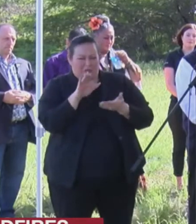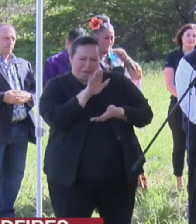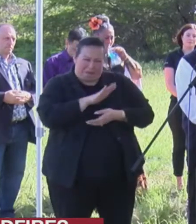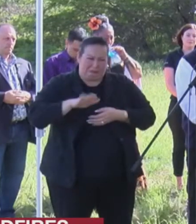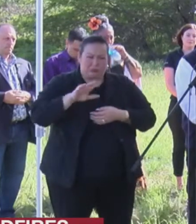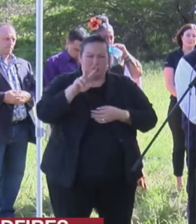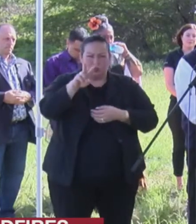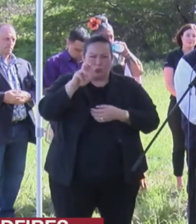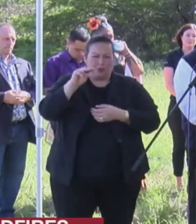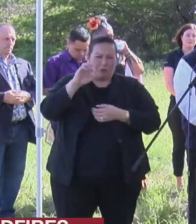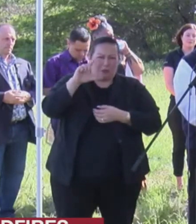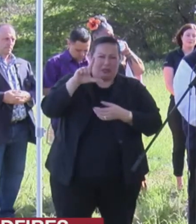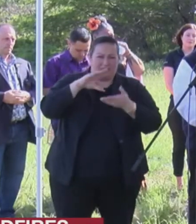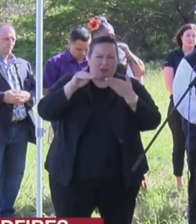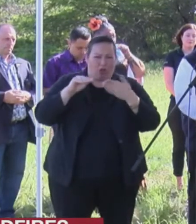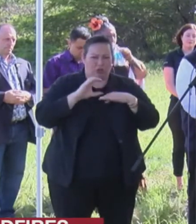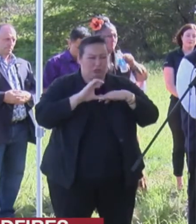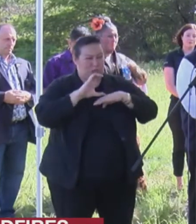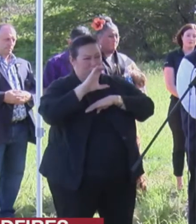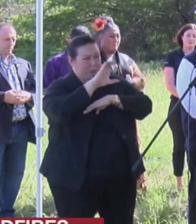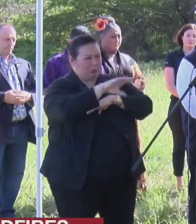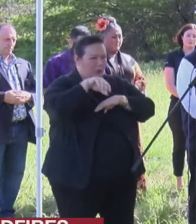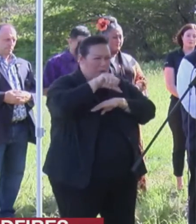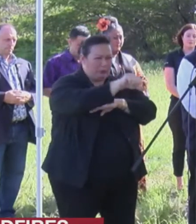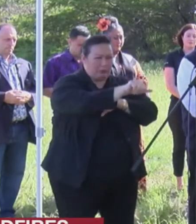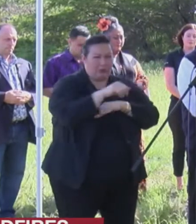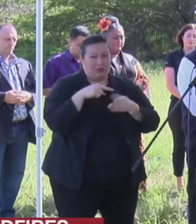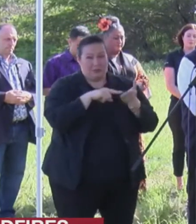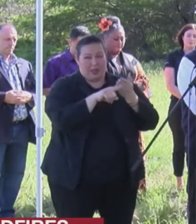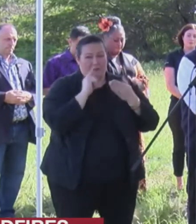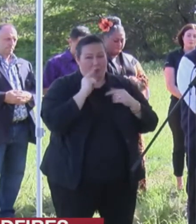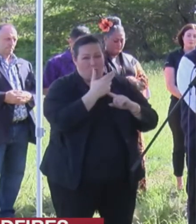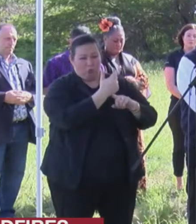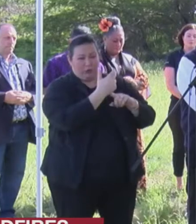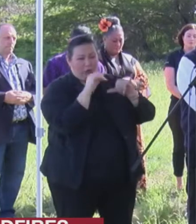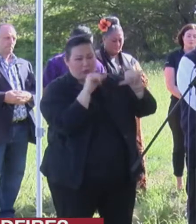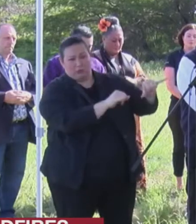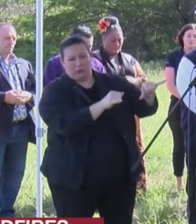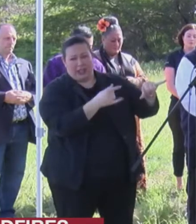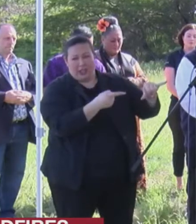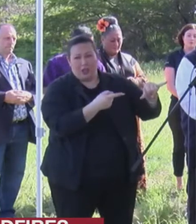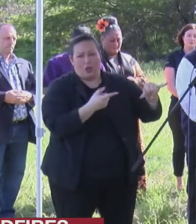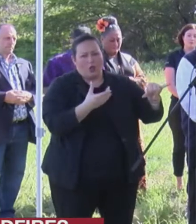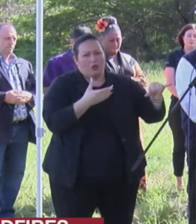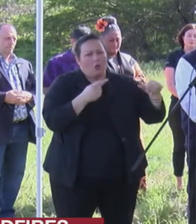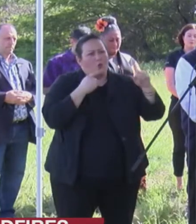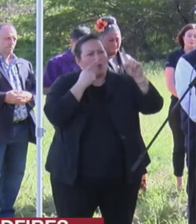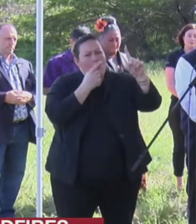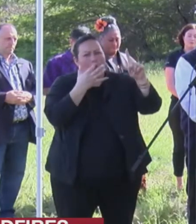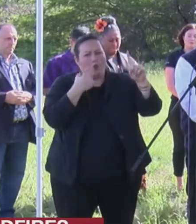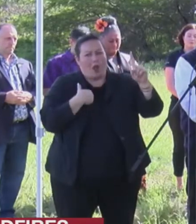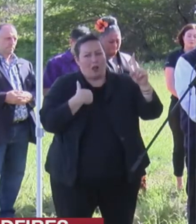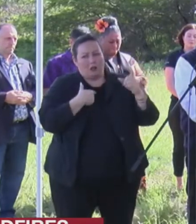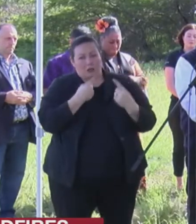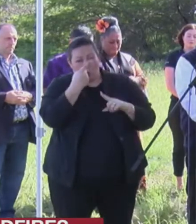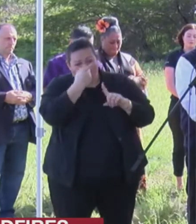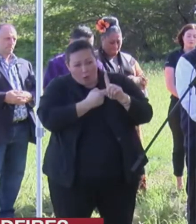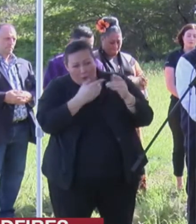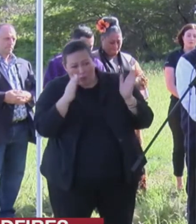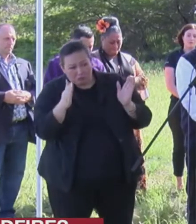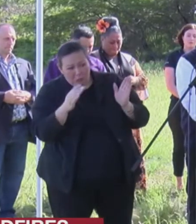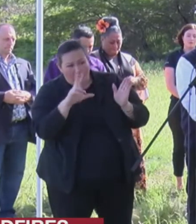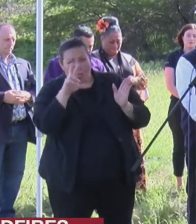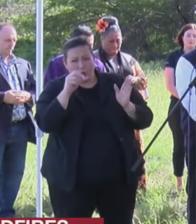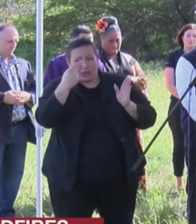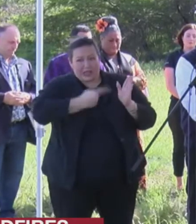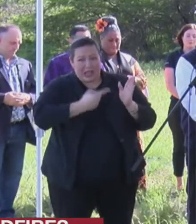far. Our goal is to move these survivors into more safe and secure housing within the next 30 days. We're leveraging